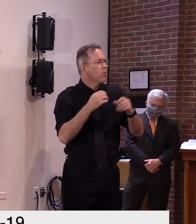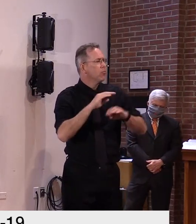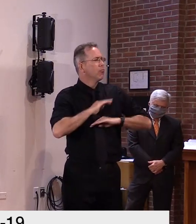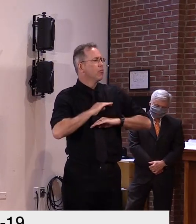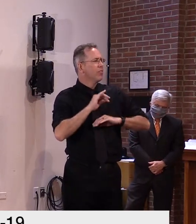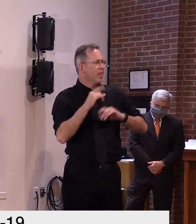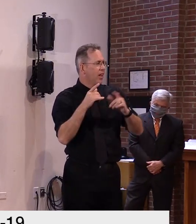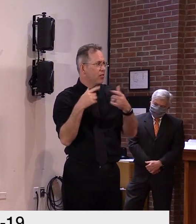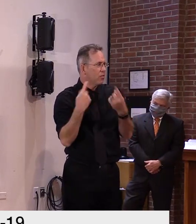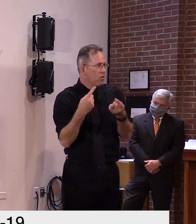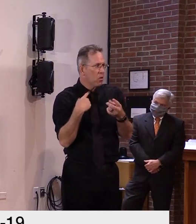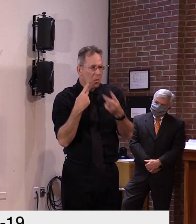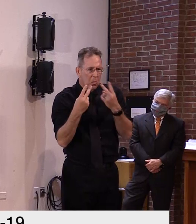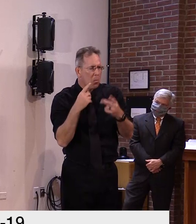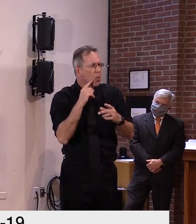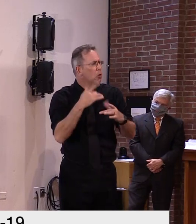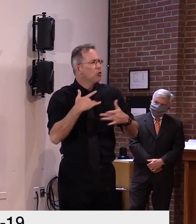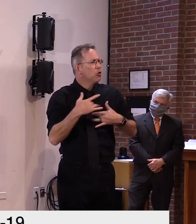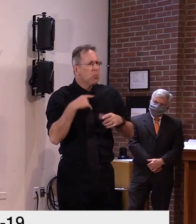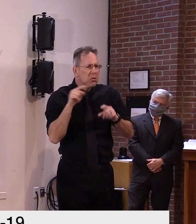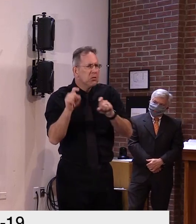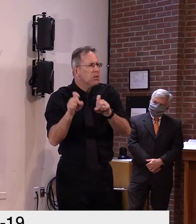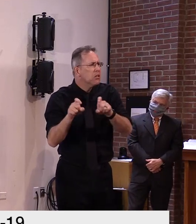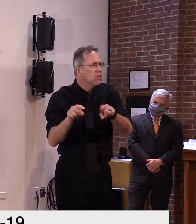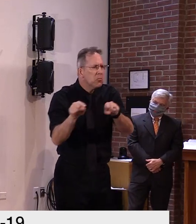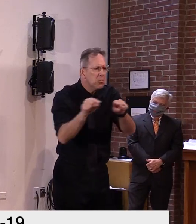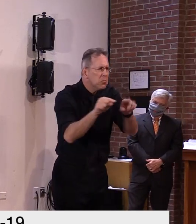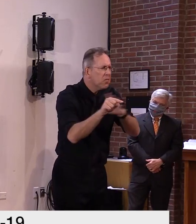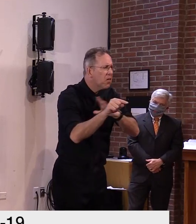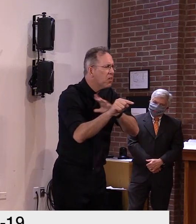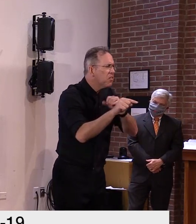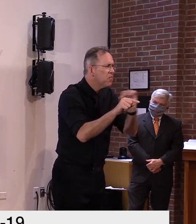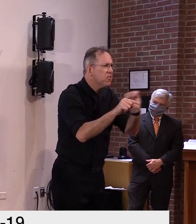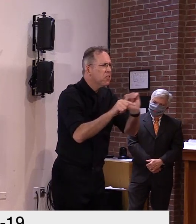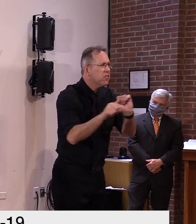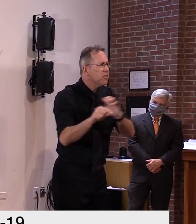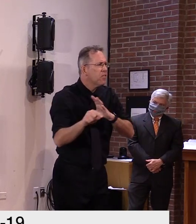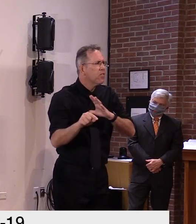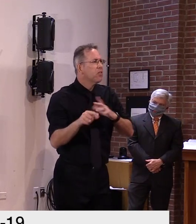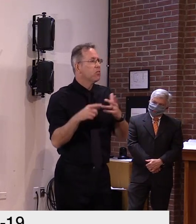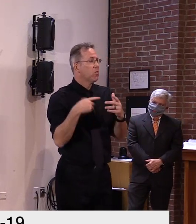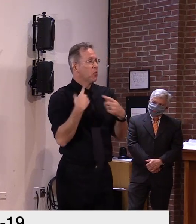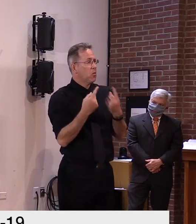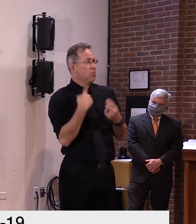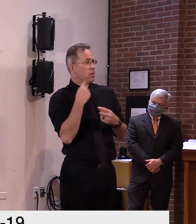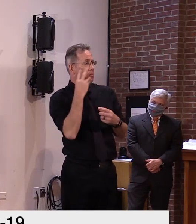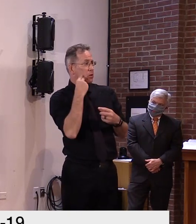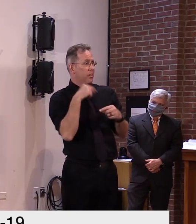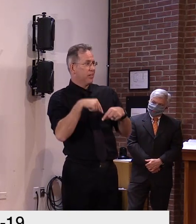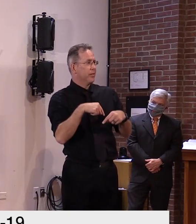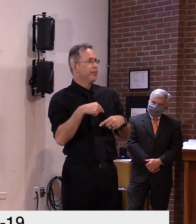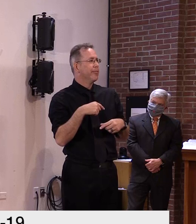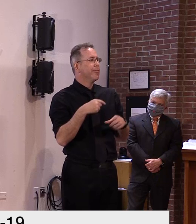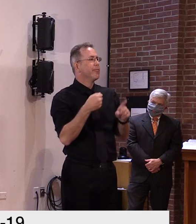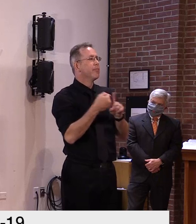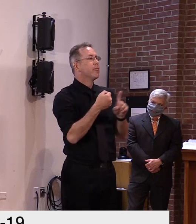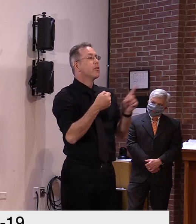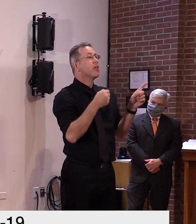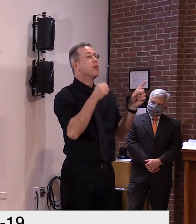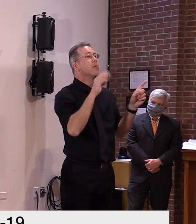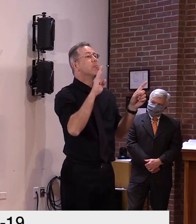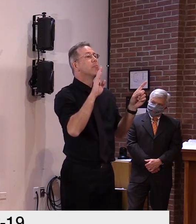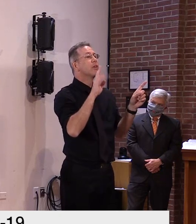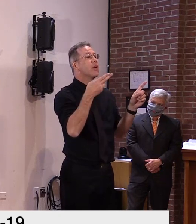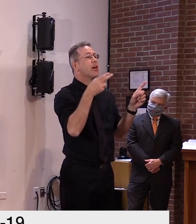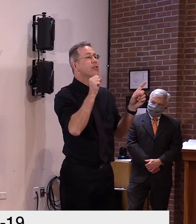concerning. So the first time we've had an experience with this is Burlington High School, where in